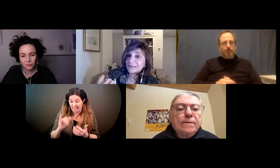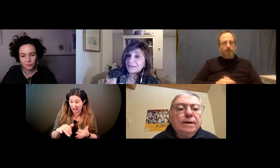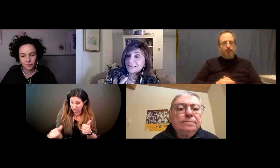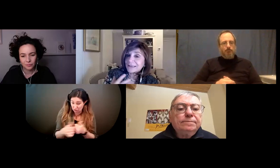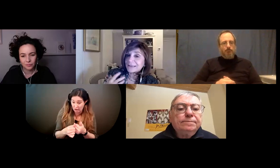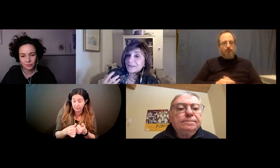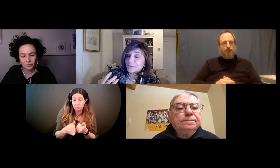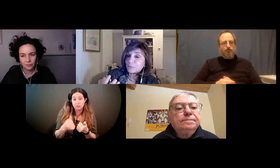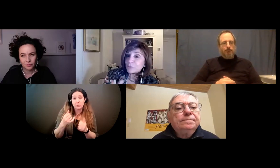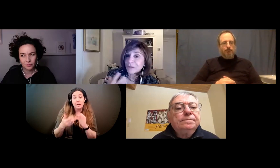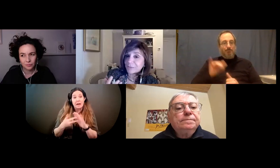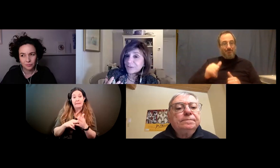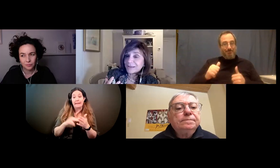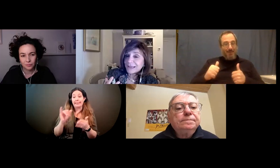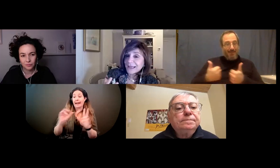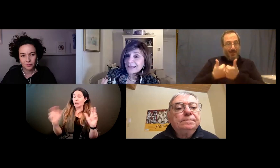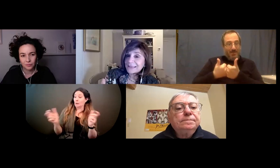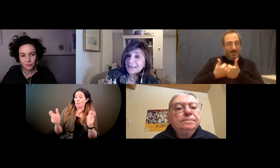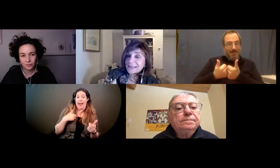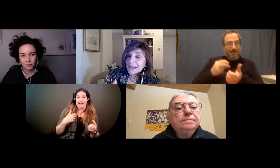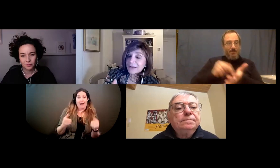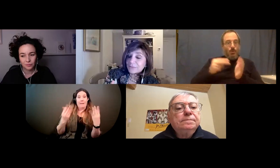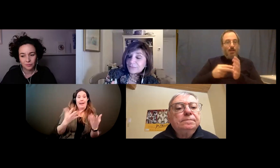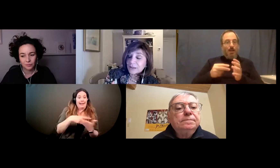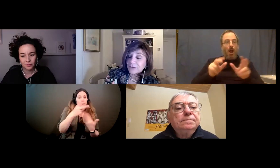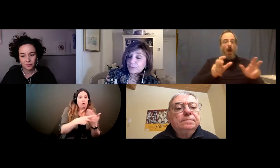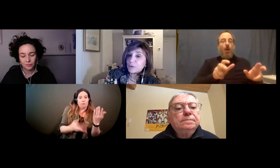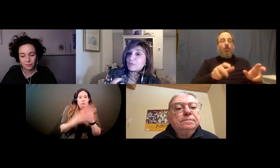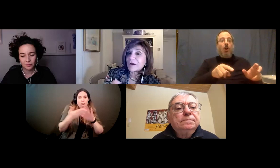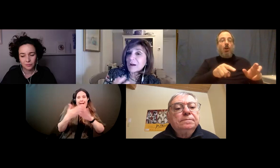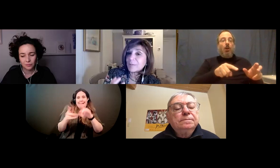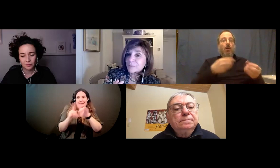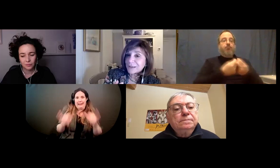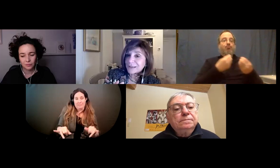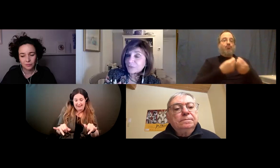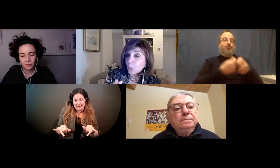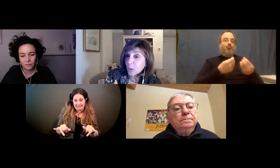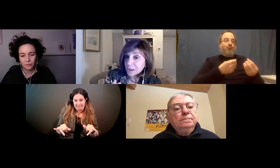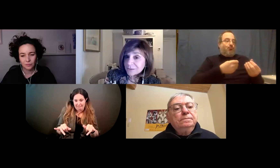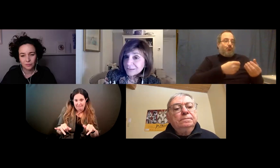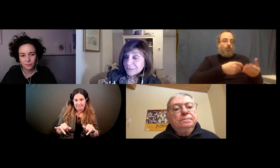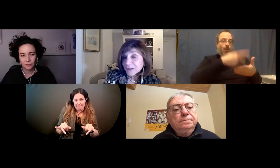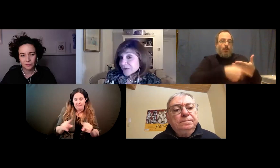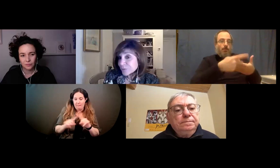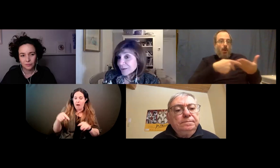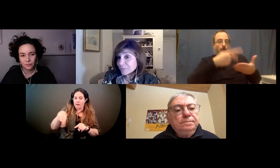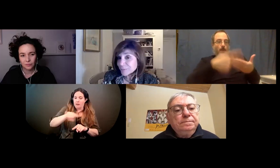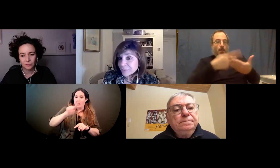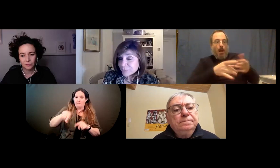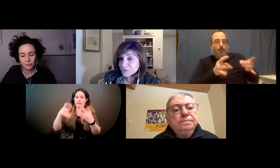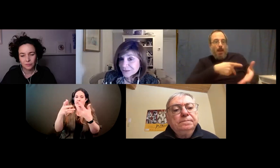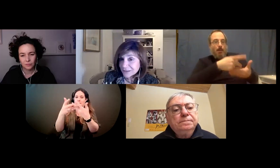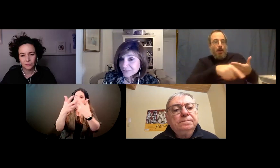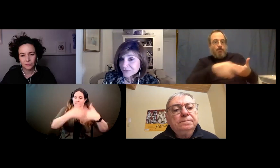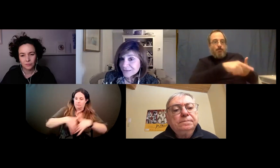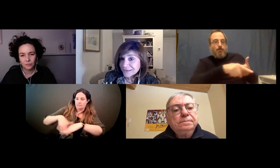operating in a program, and yet have the program operate as a one, is a problem in